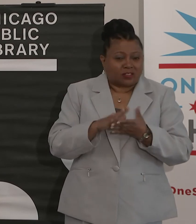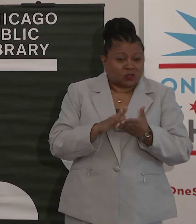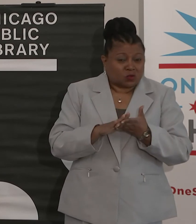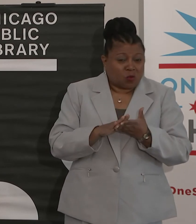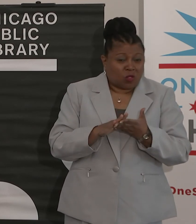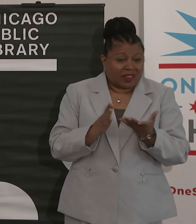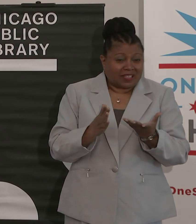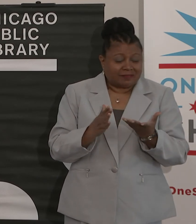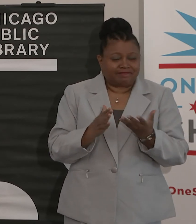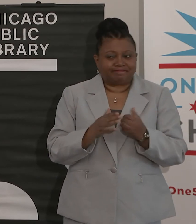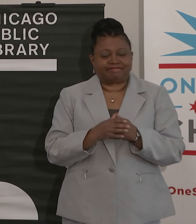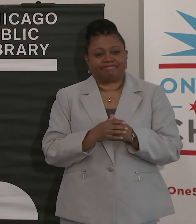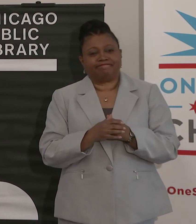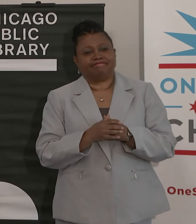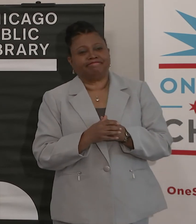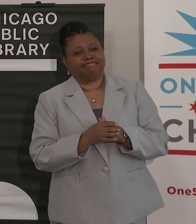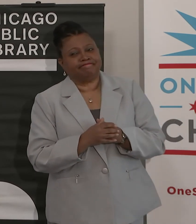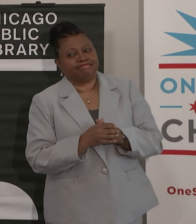schools?